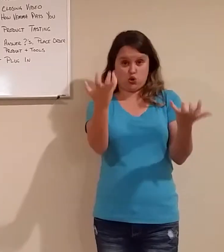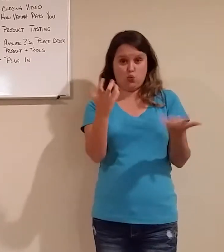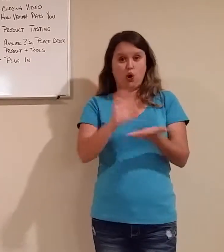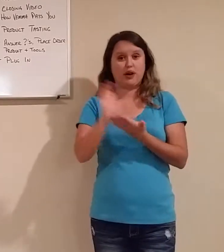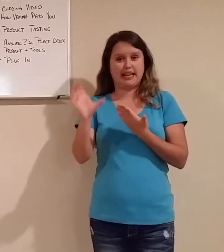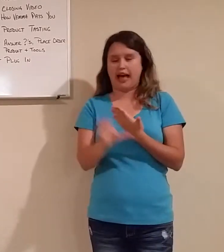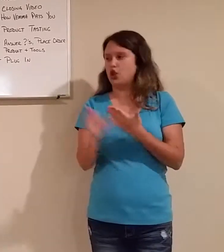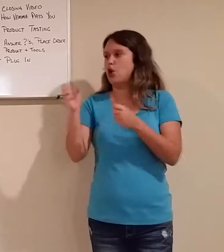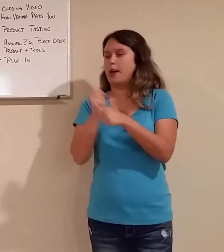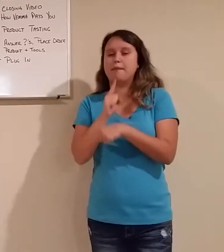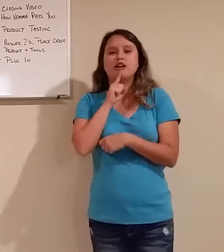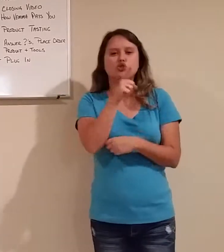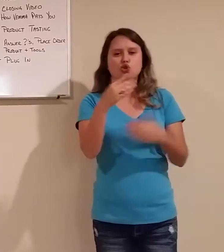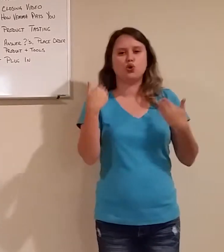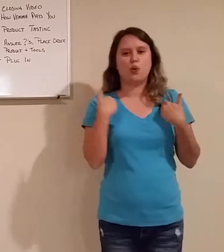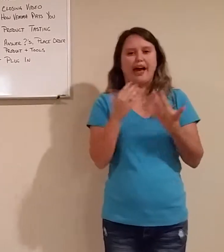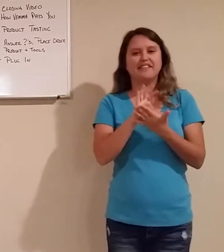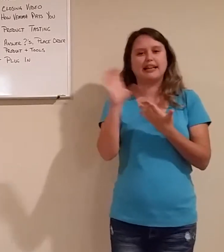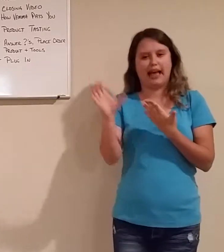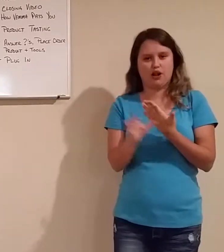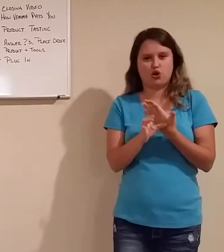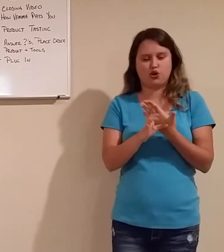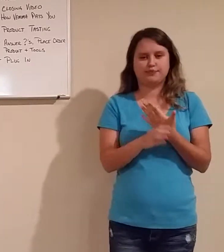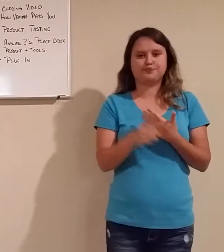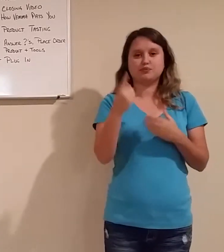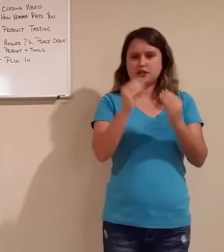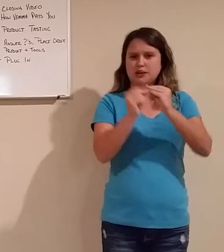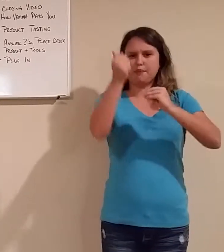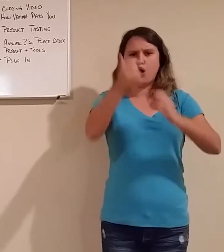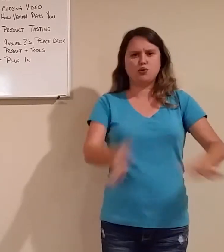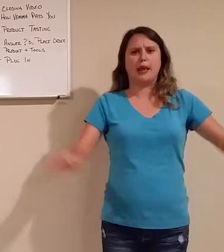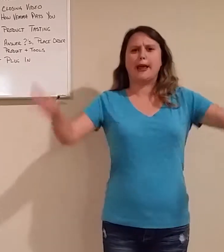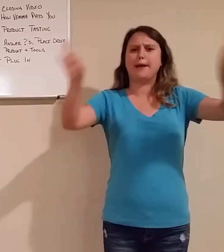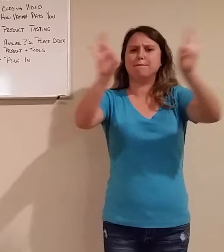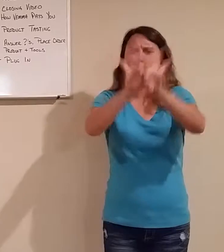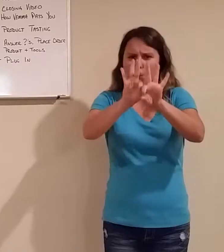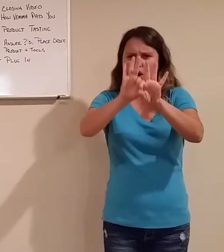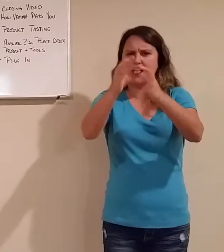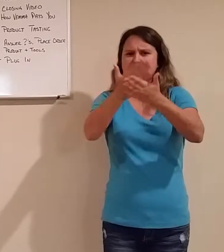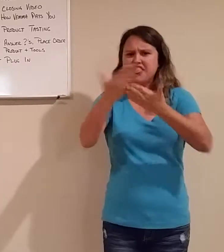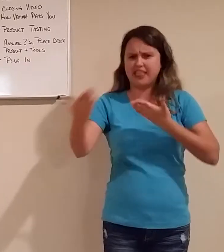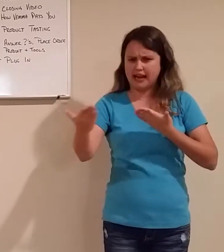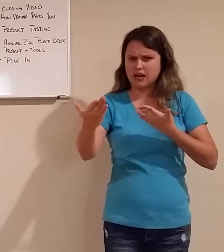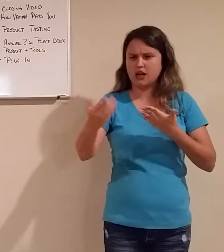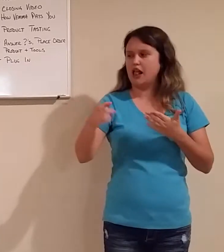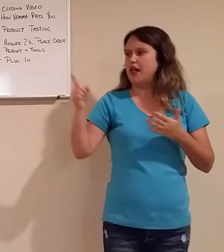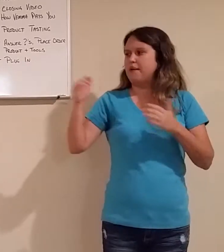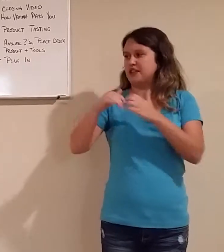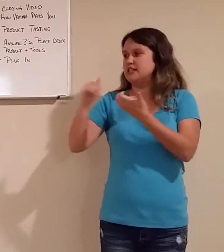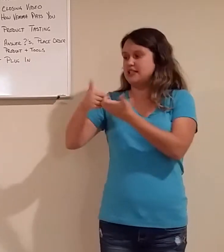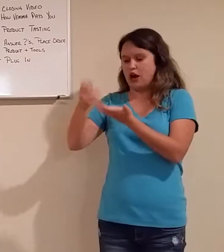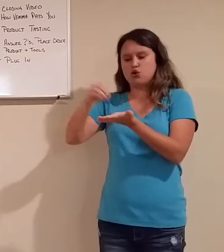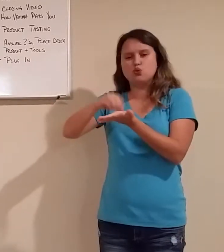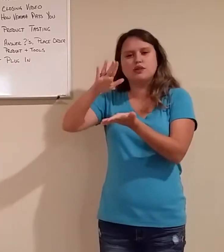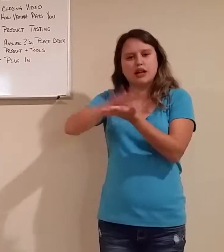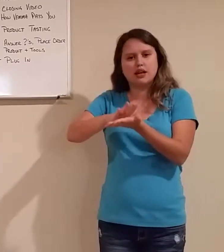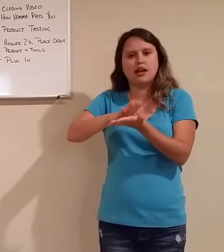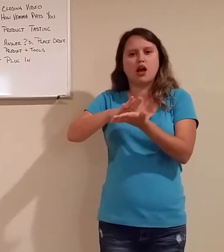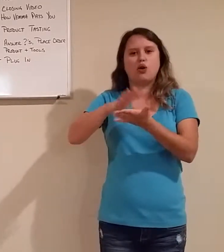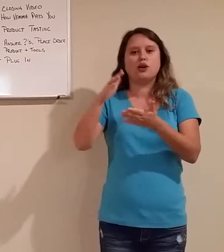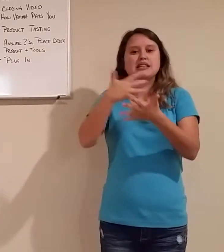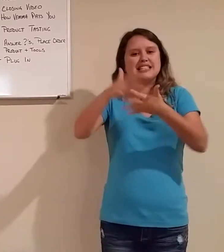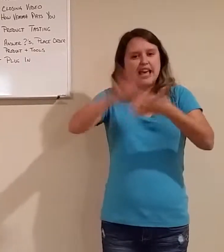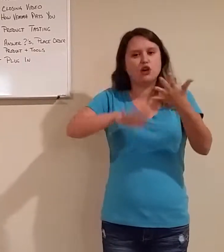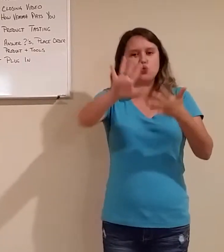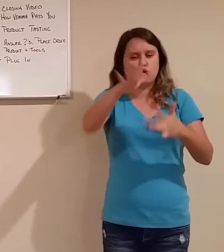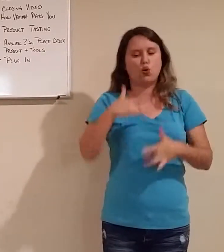make sure that you have a calendar. This is one of your most important tools. This is how you book your events and how you keep